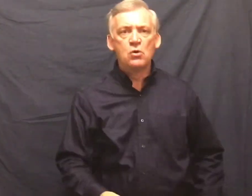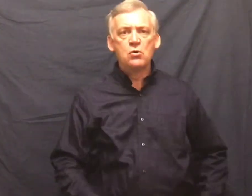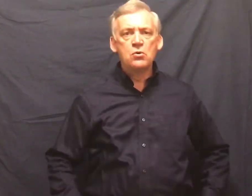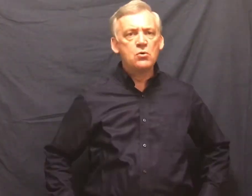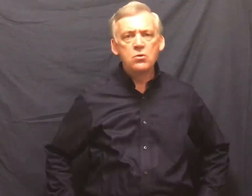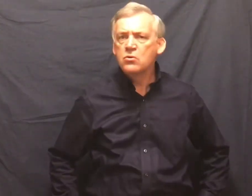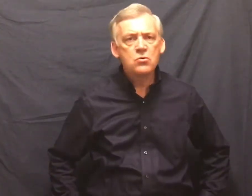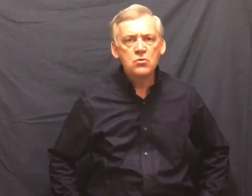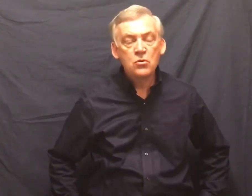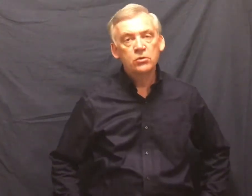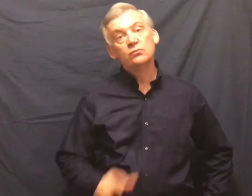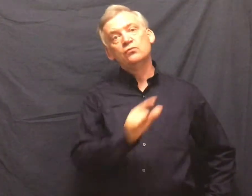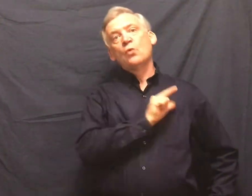He's nice to me.